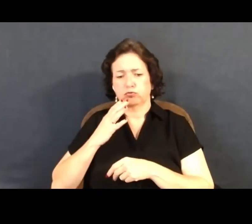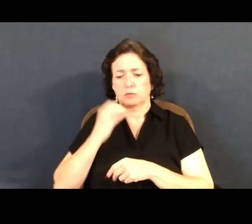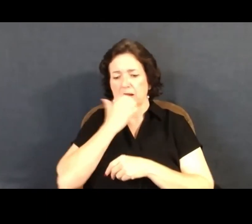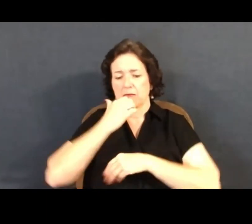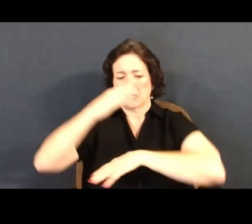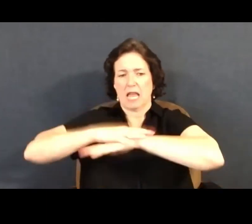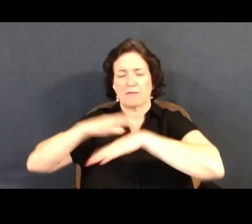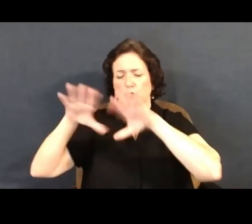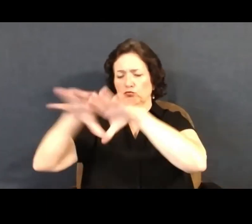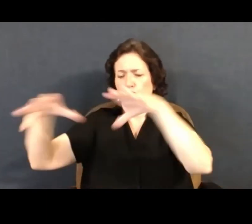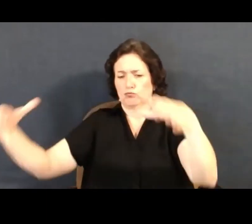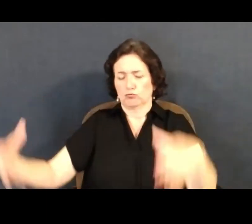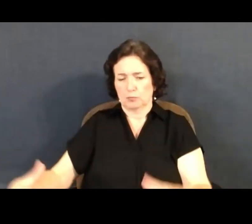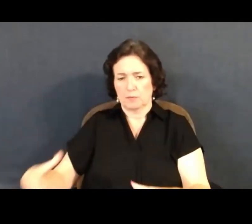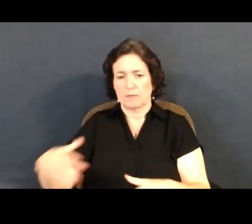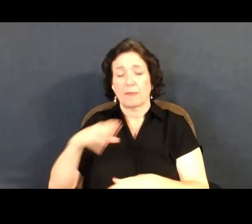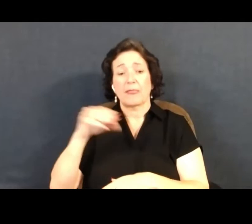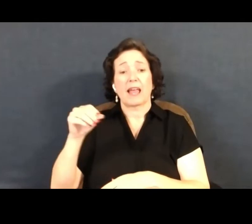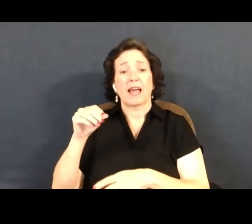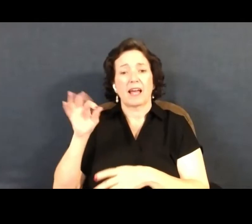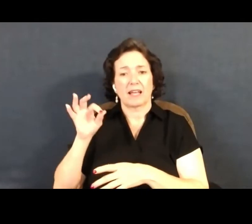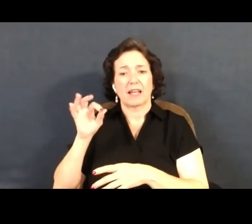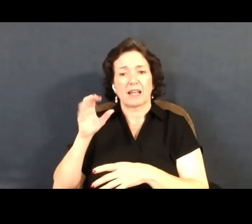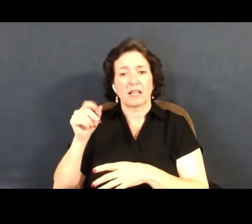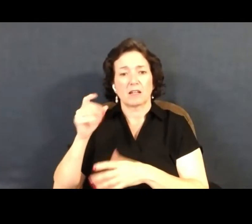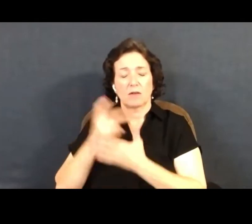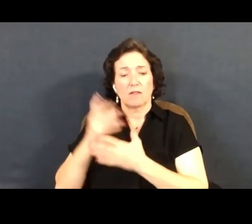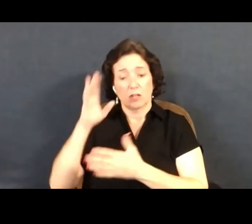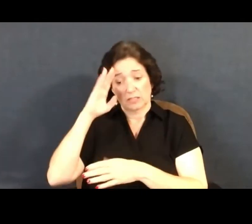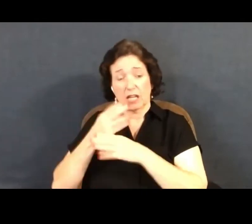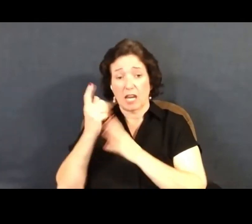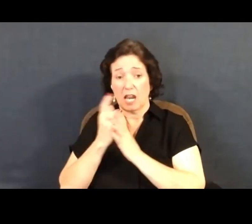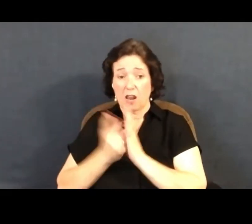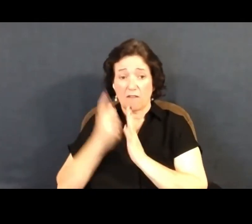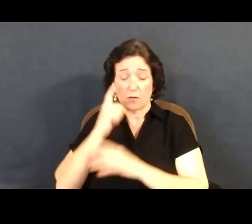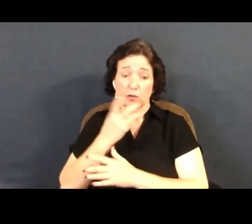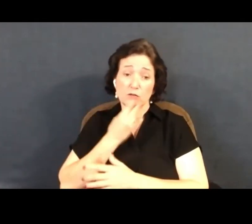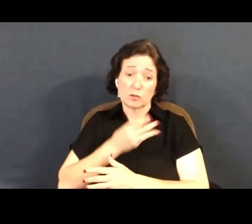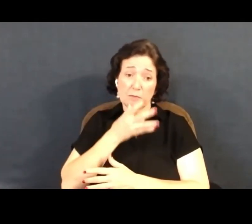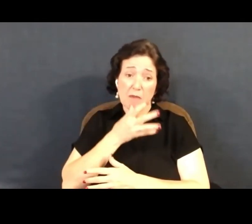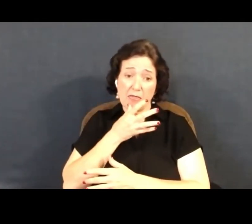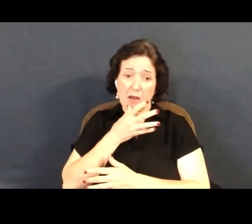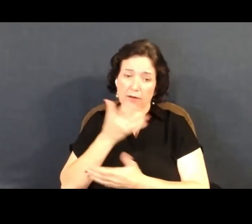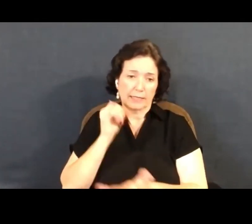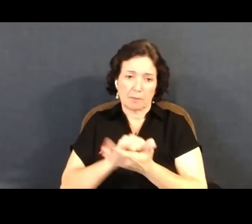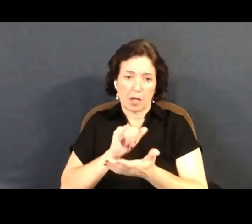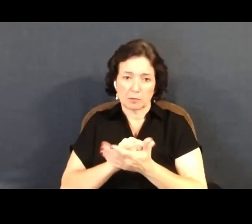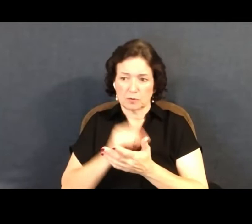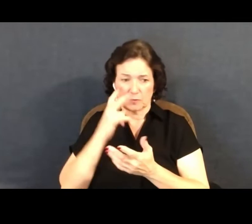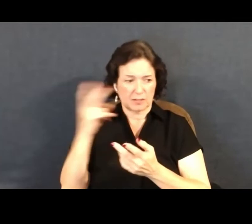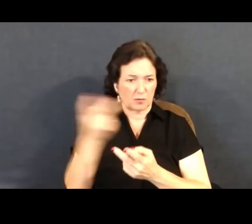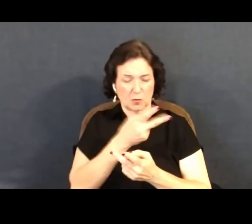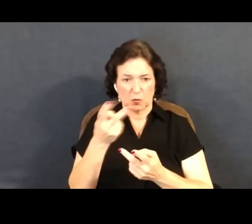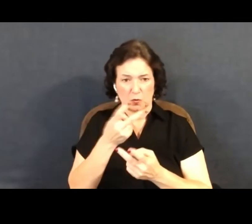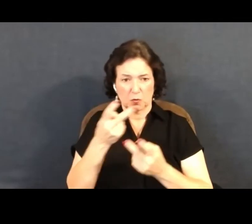crockery. Mrs. Feldman even approves of her son-in-law, which, believe me, for a Jewish mother, almost impossible. But there's one